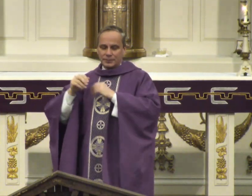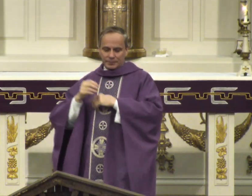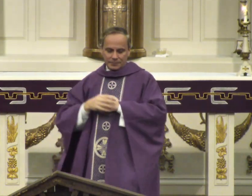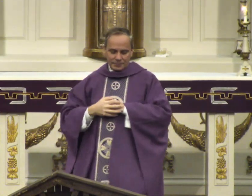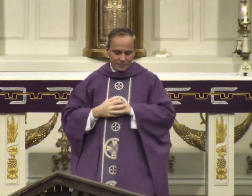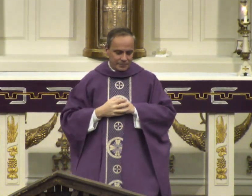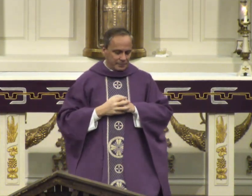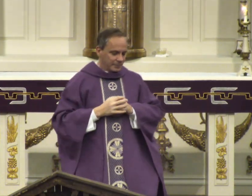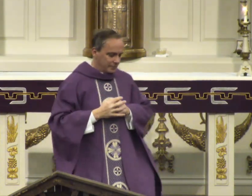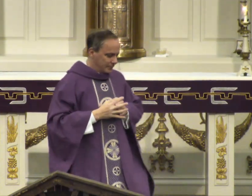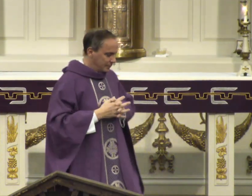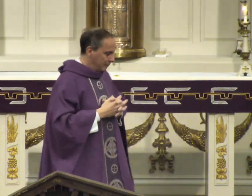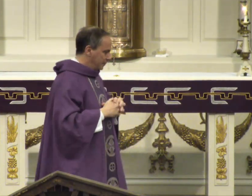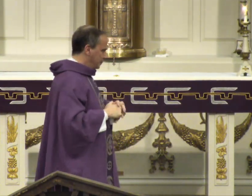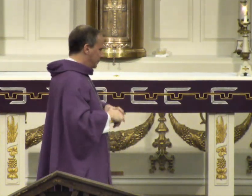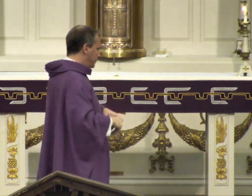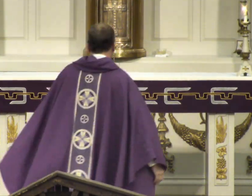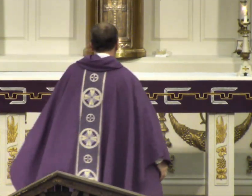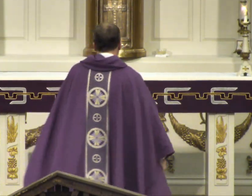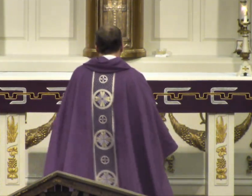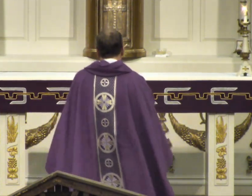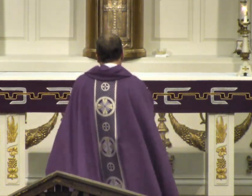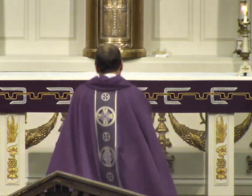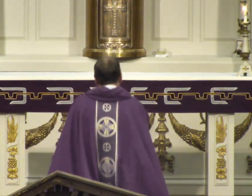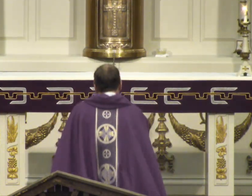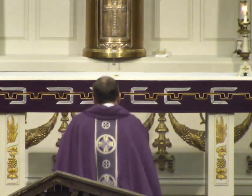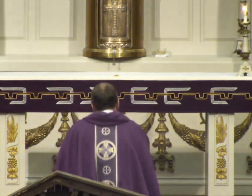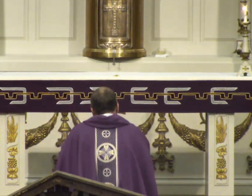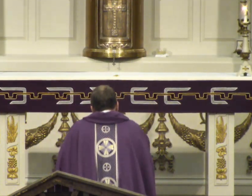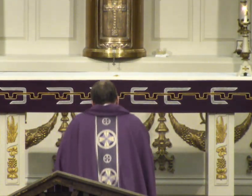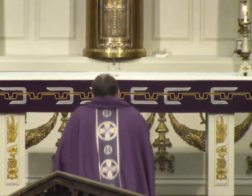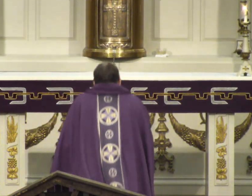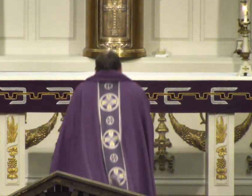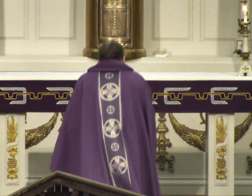And we have fulfilled that prophecy.